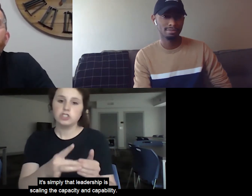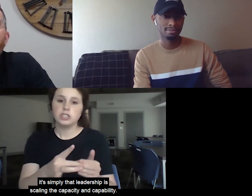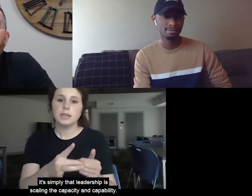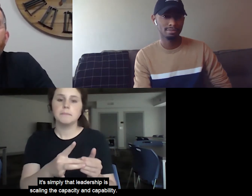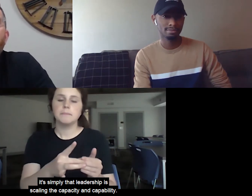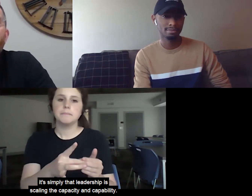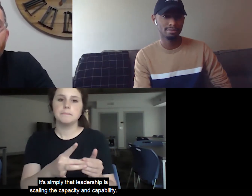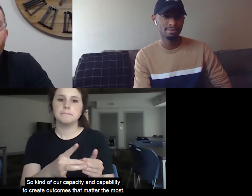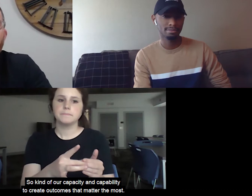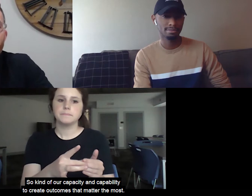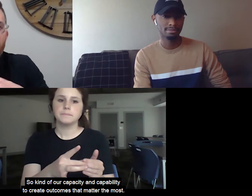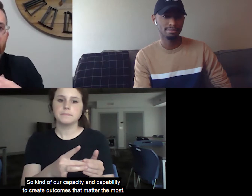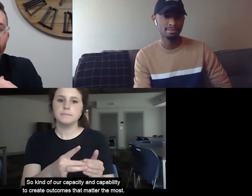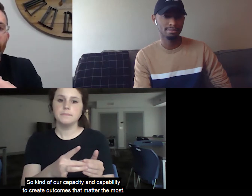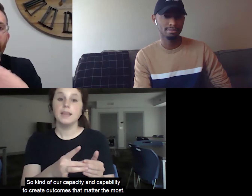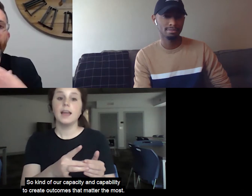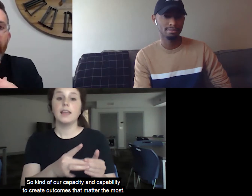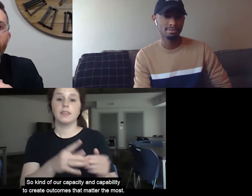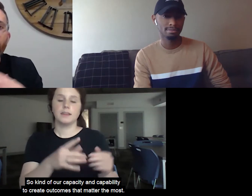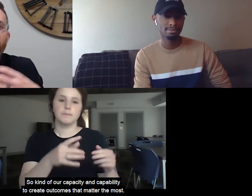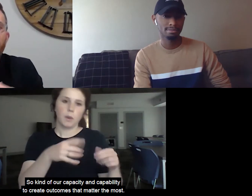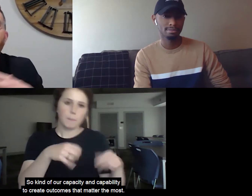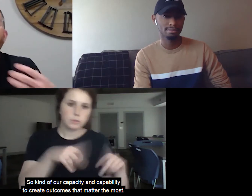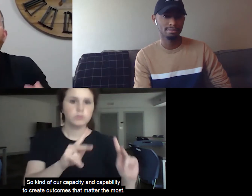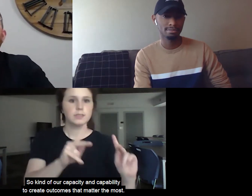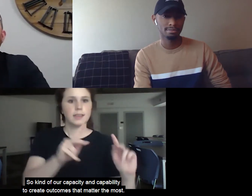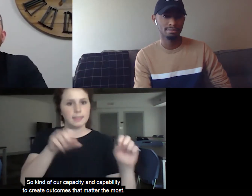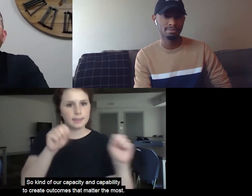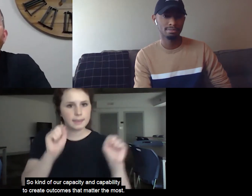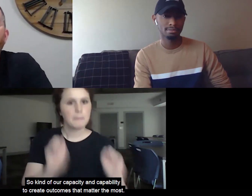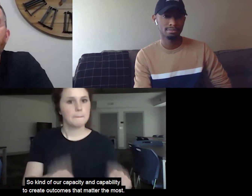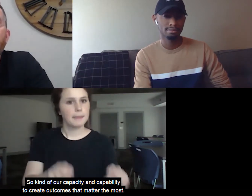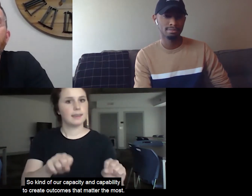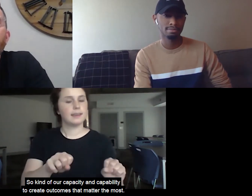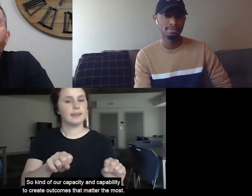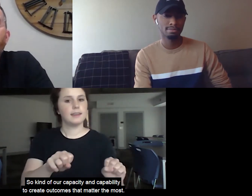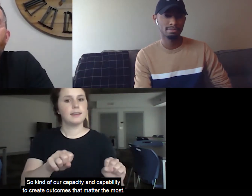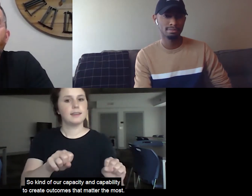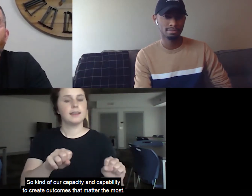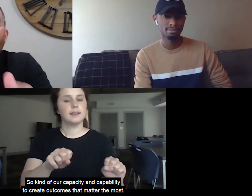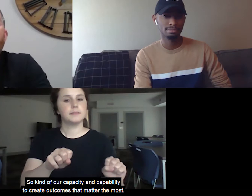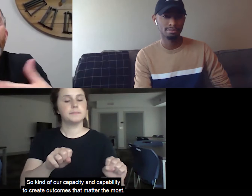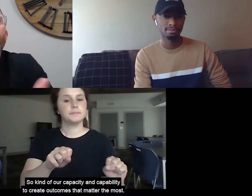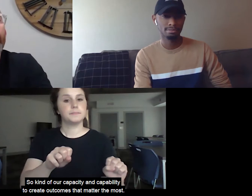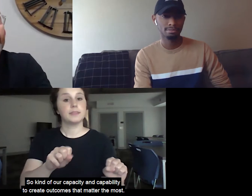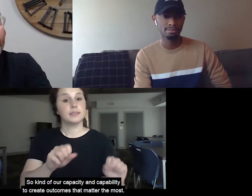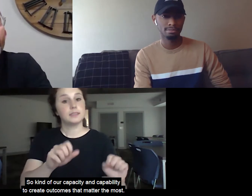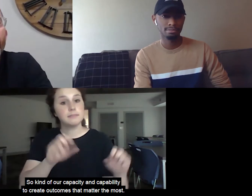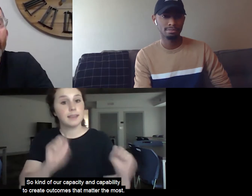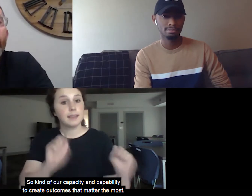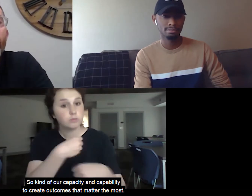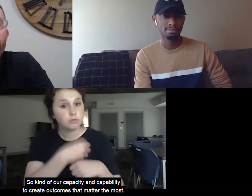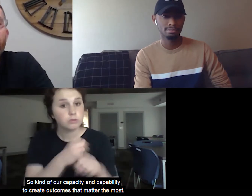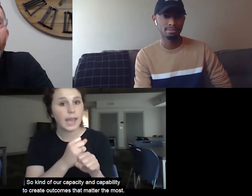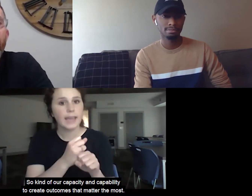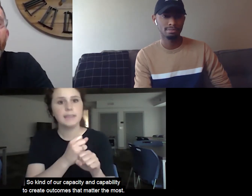capacity and capability. So kind of our capacity and capability to create outcomes that matter